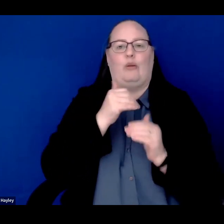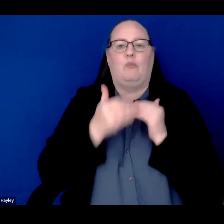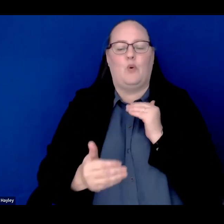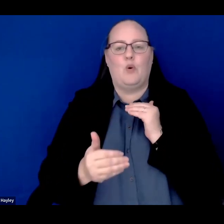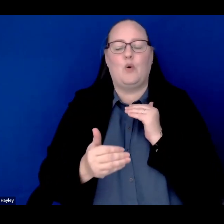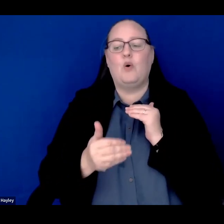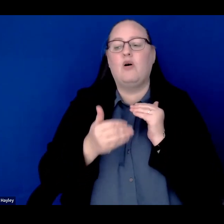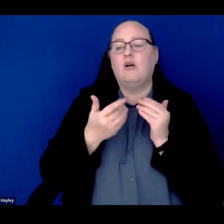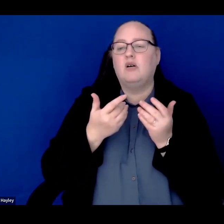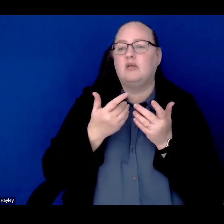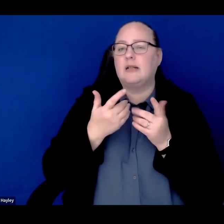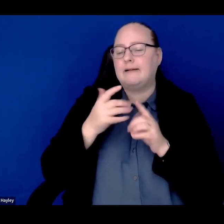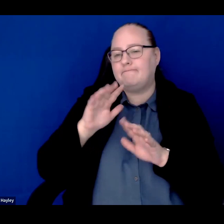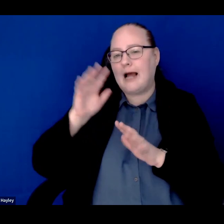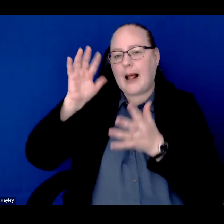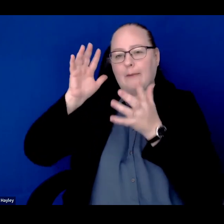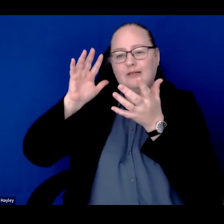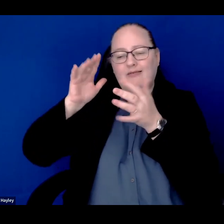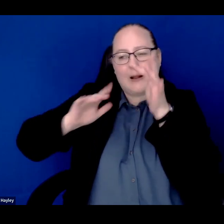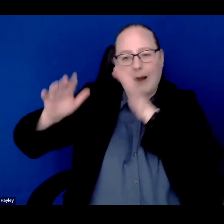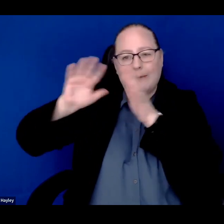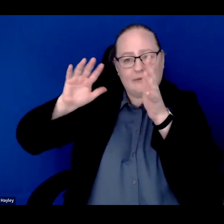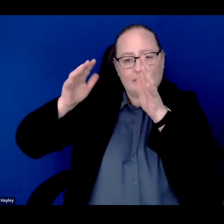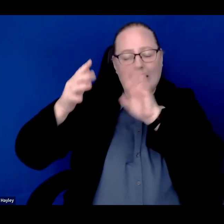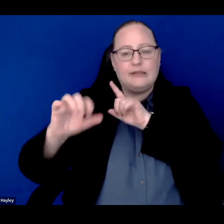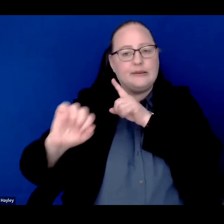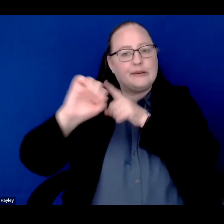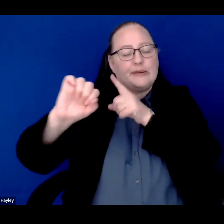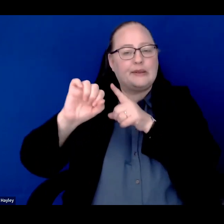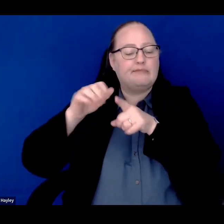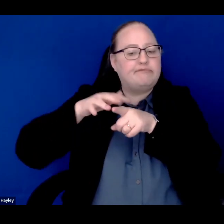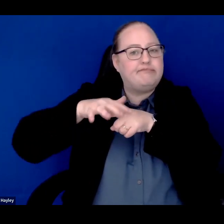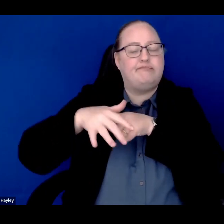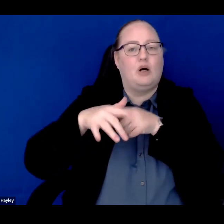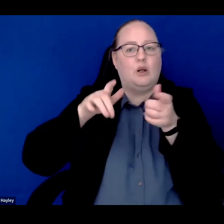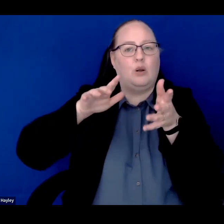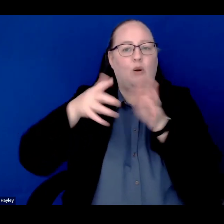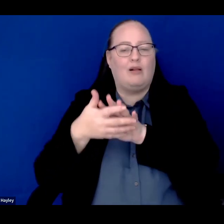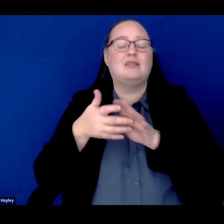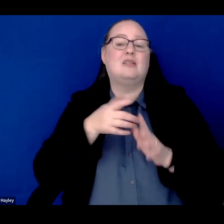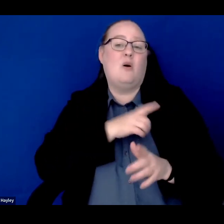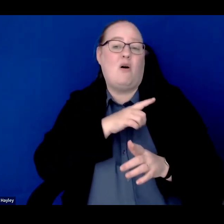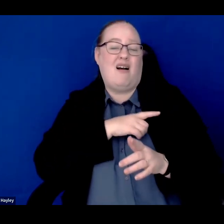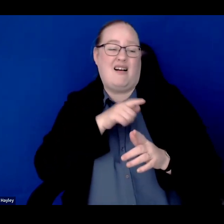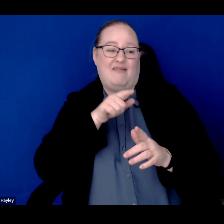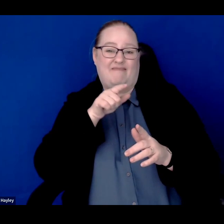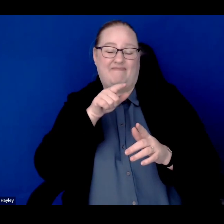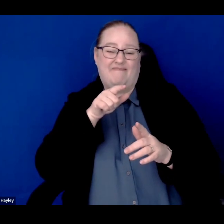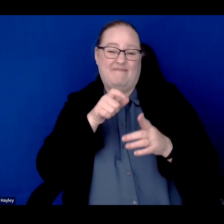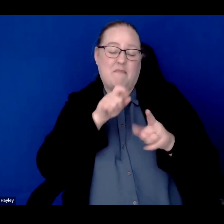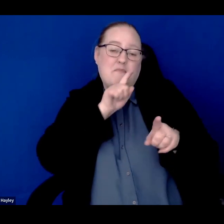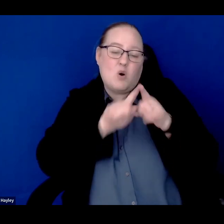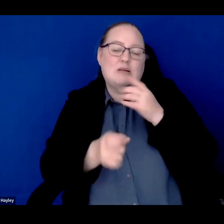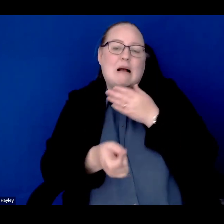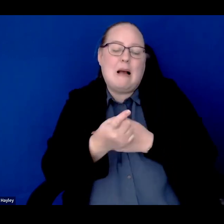the impacts of climate change, which are overwhelmingly driven by overconsumption of the richest, and yet their impacts are felt first